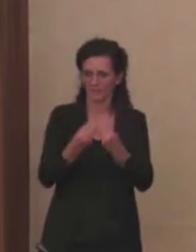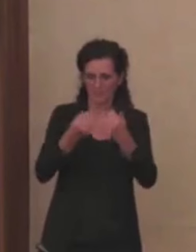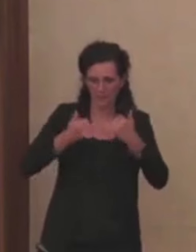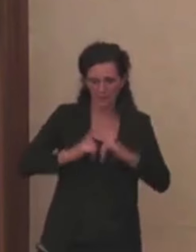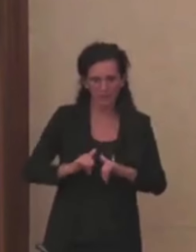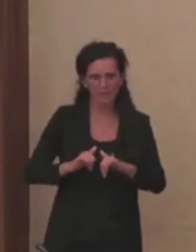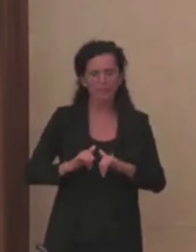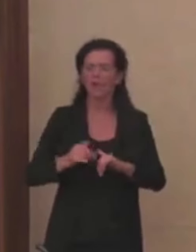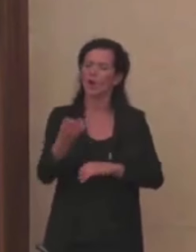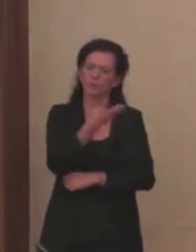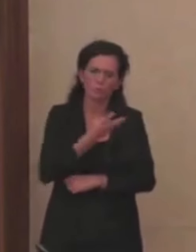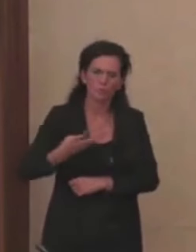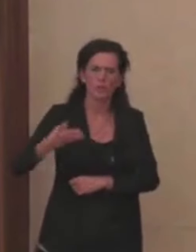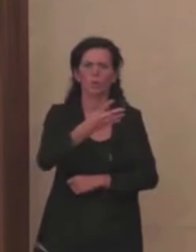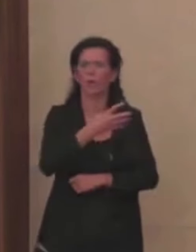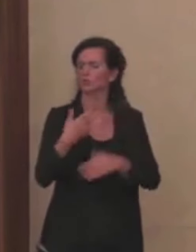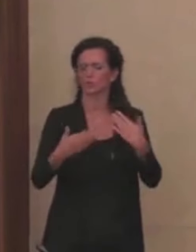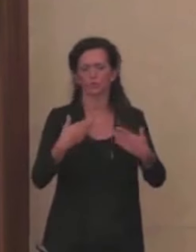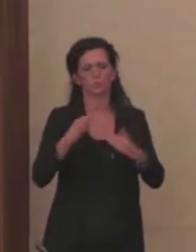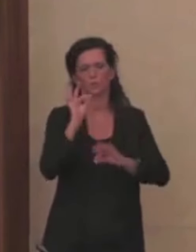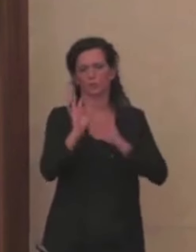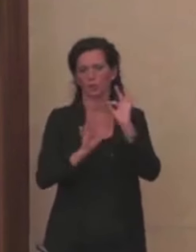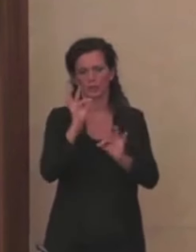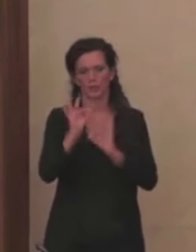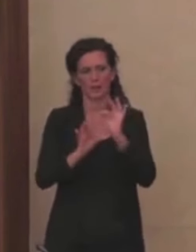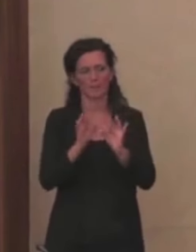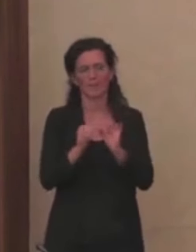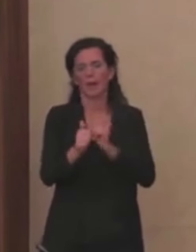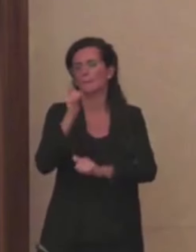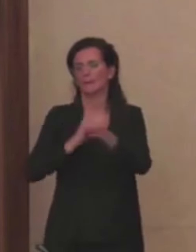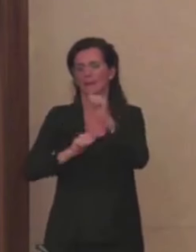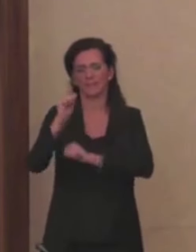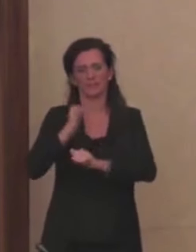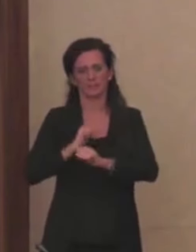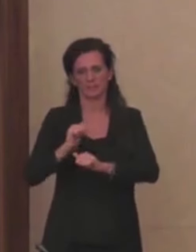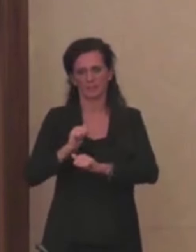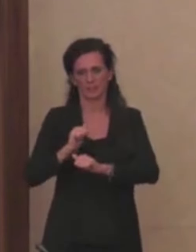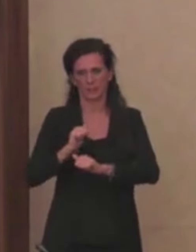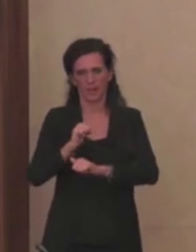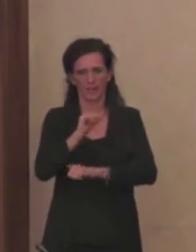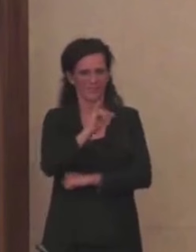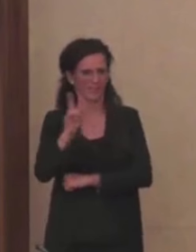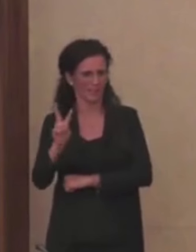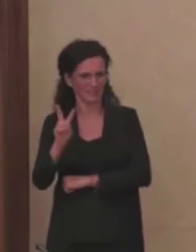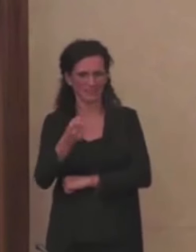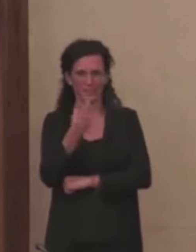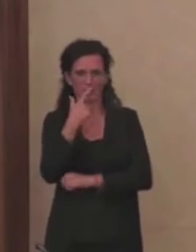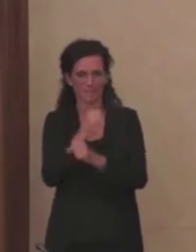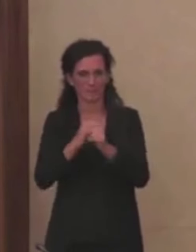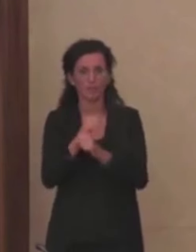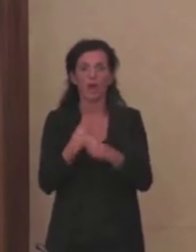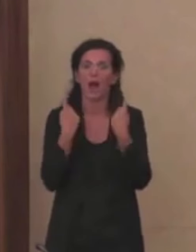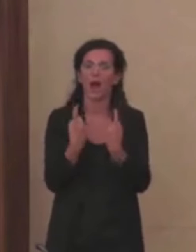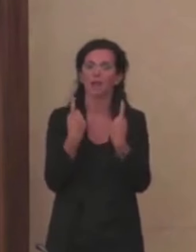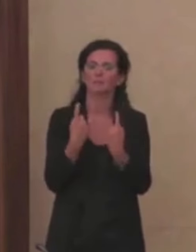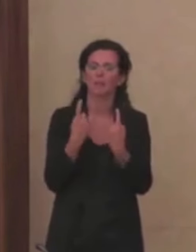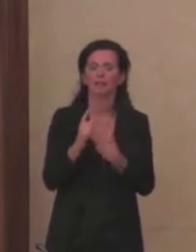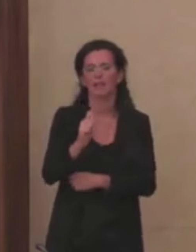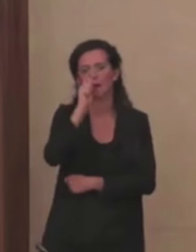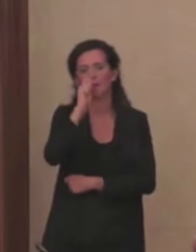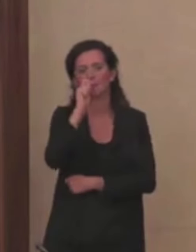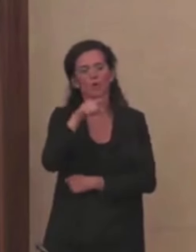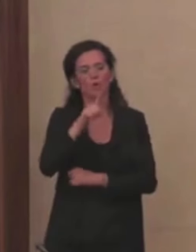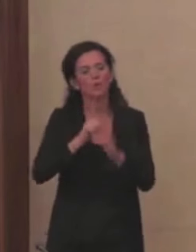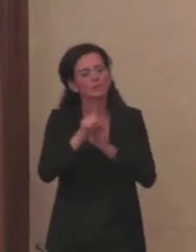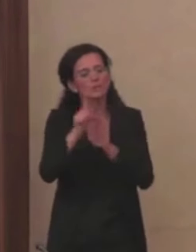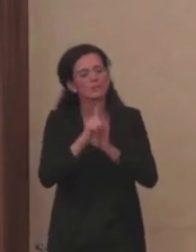the family, the wife and the sons, all of them need to have ivermectin and not to